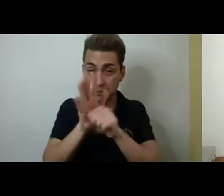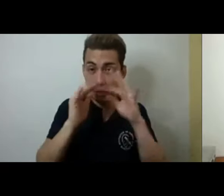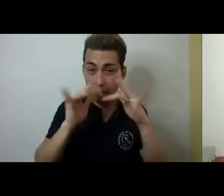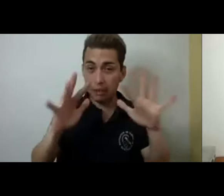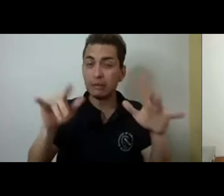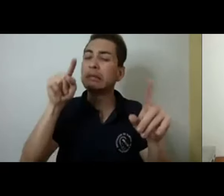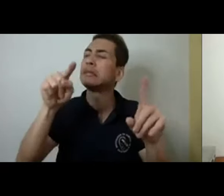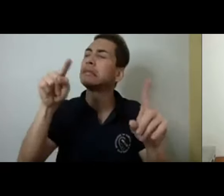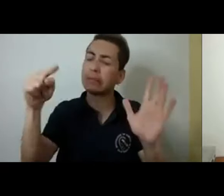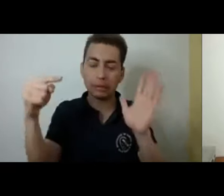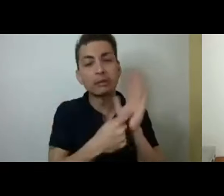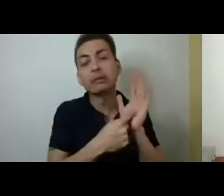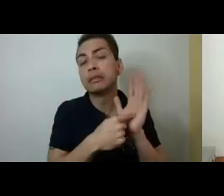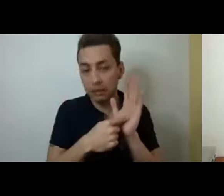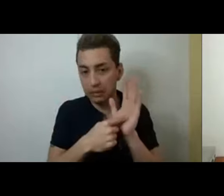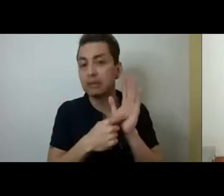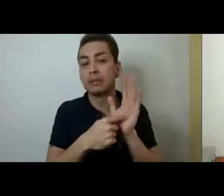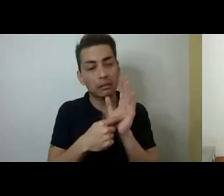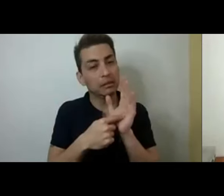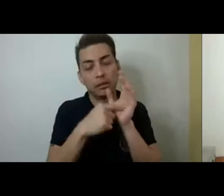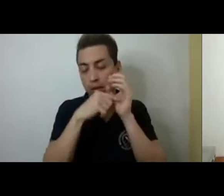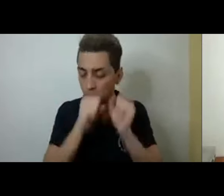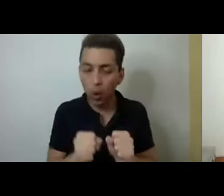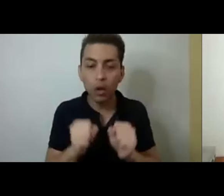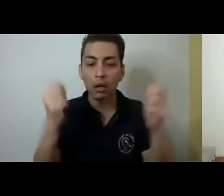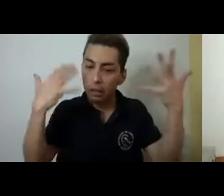significant implications for inclusive education.